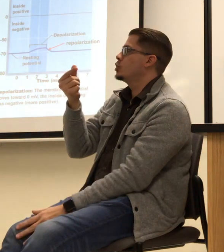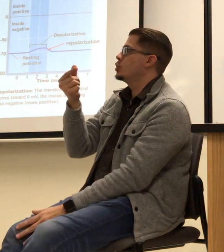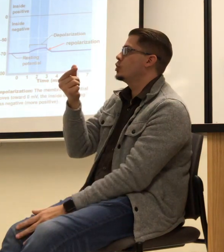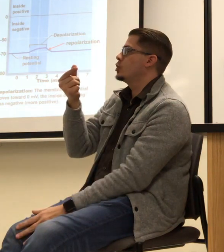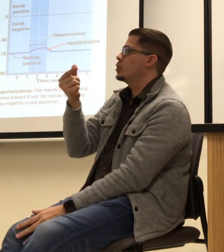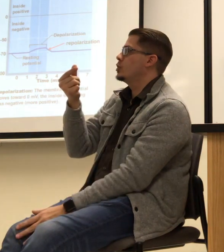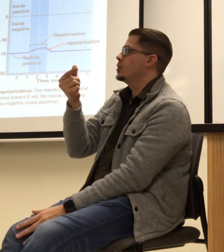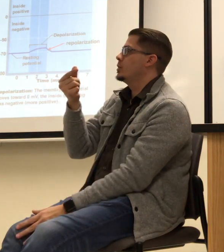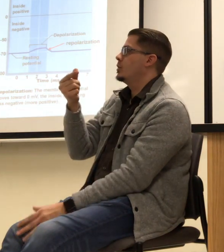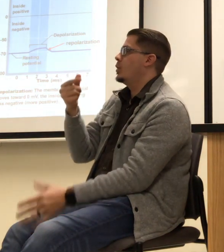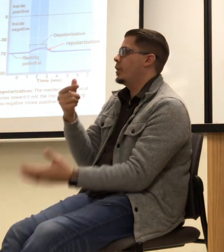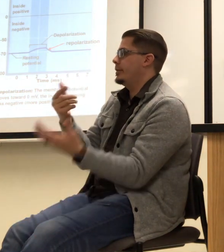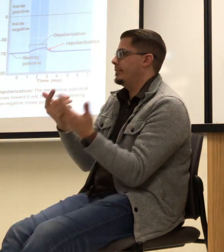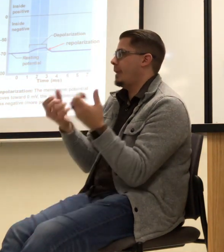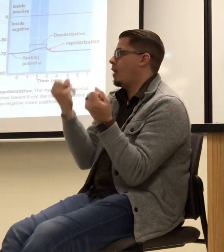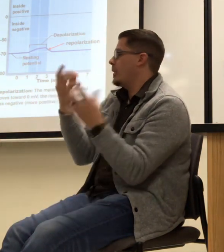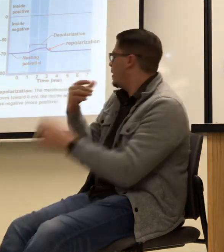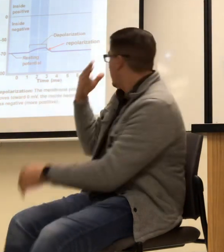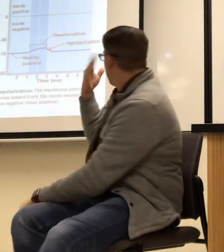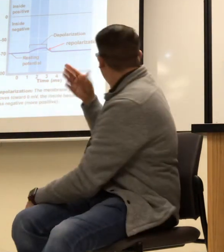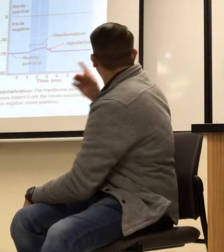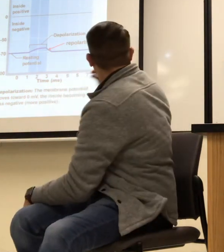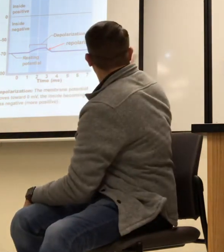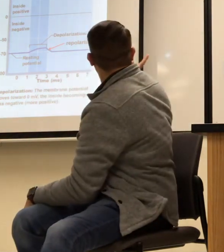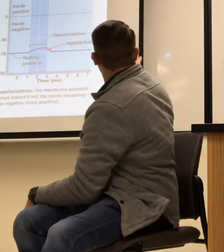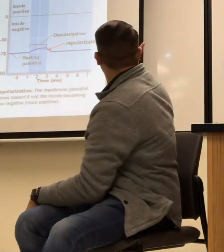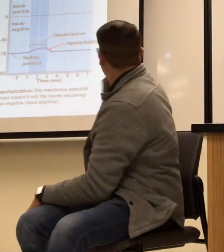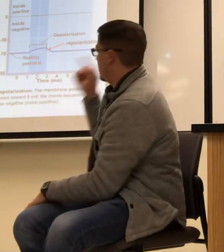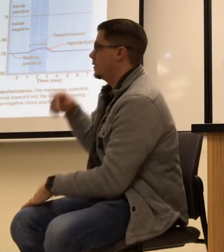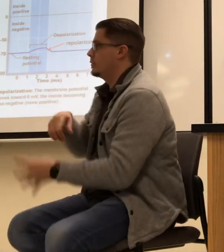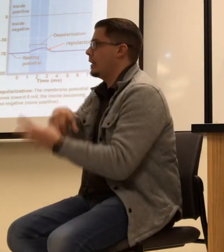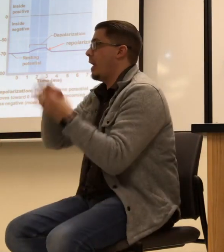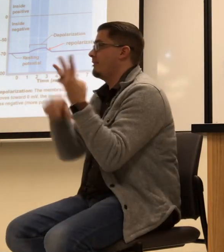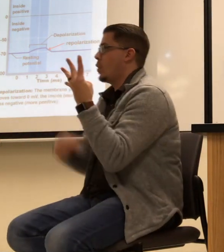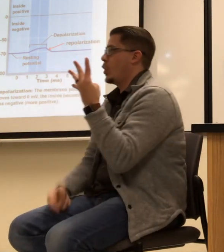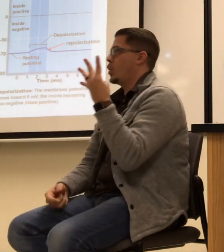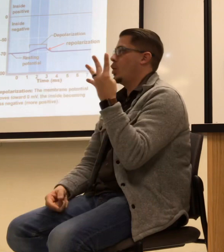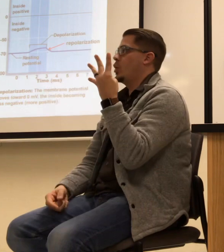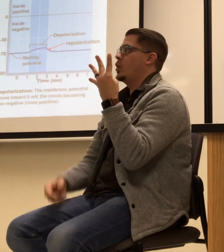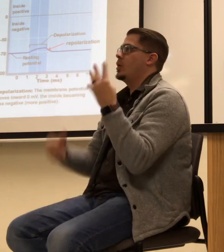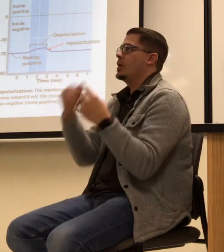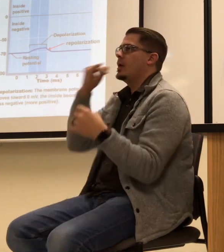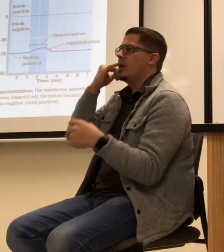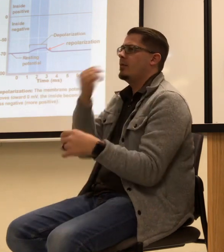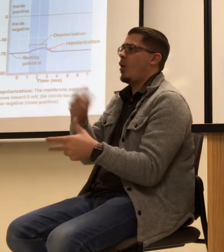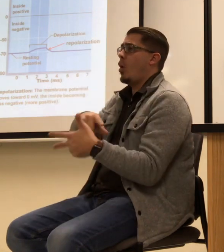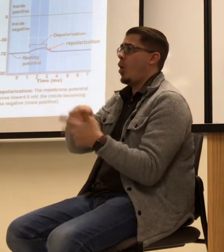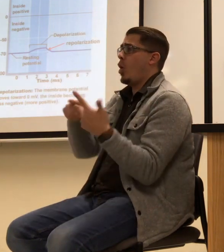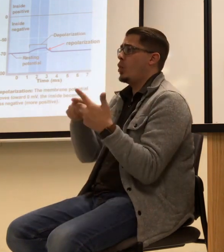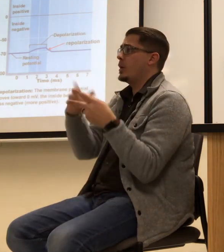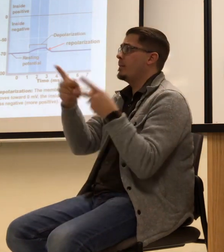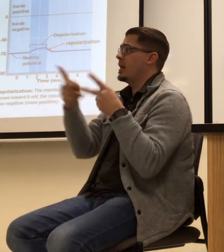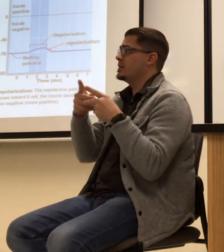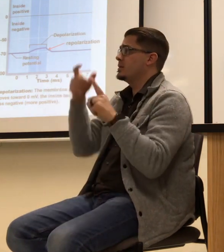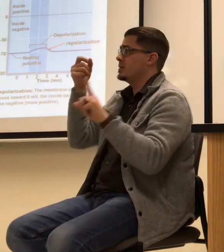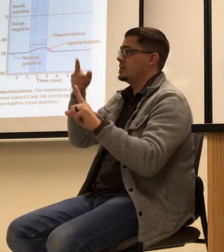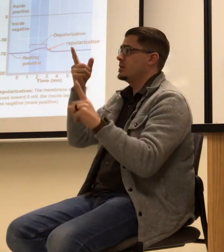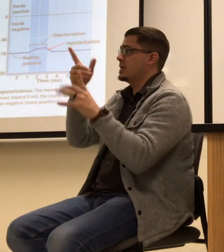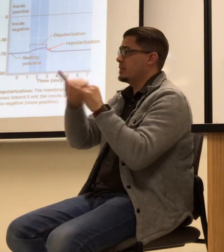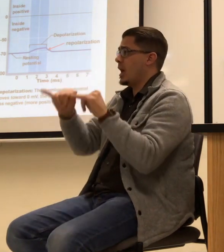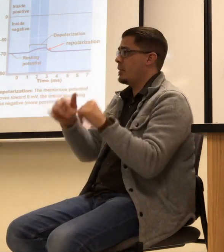you synapsed at 3 places. So what if all 3 of those places you fired at the same time? You got 3